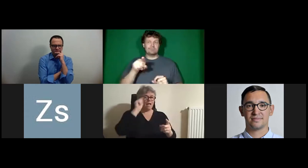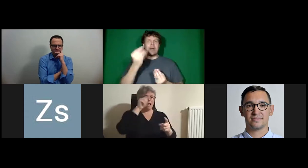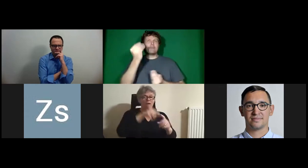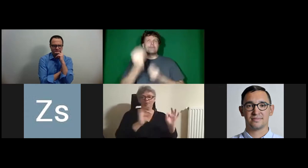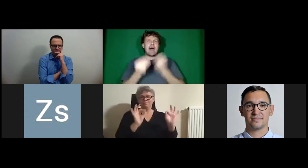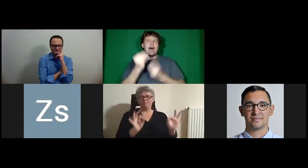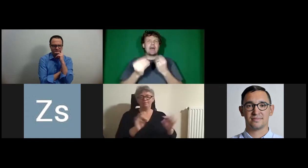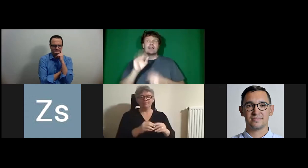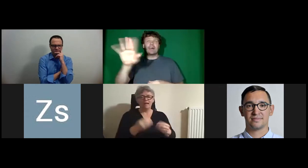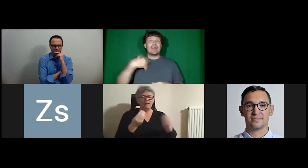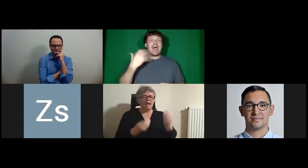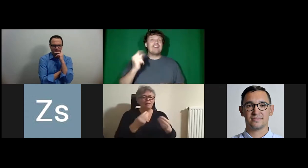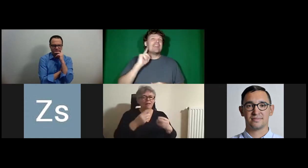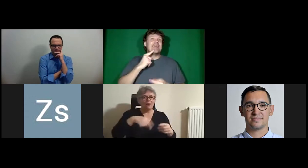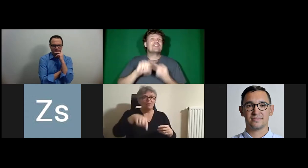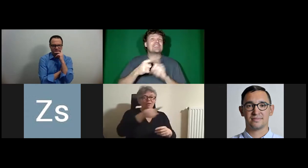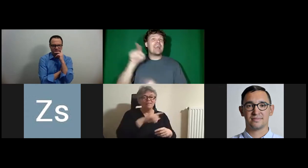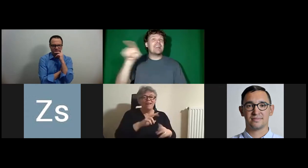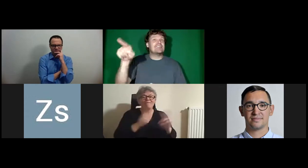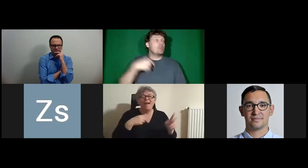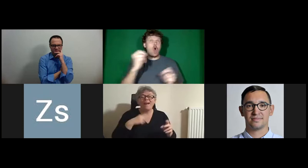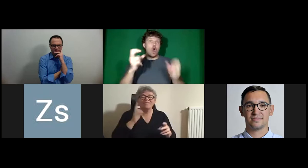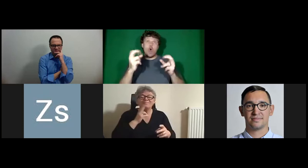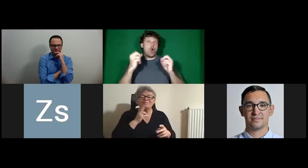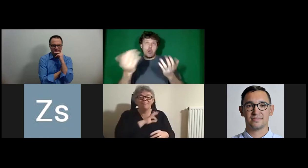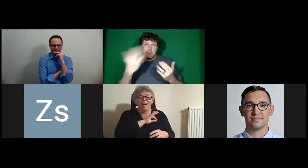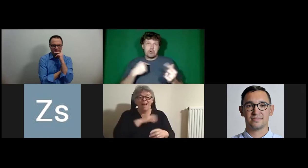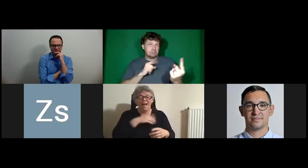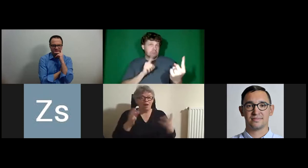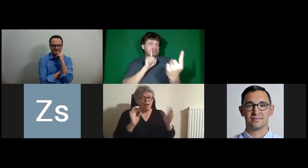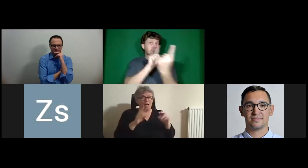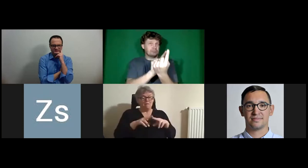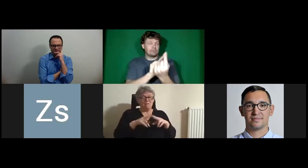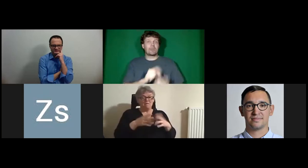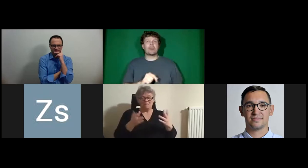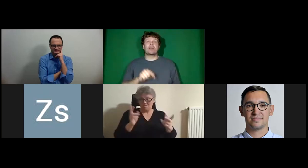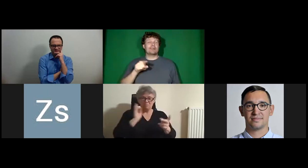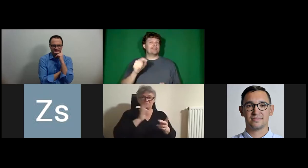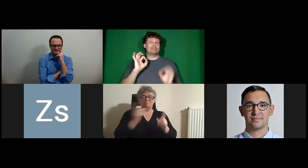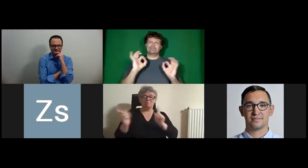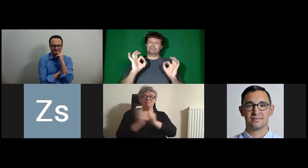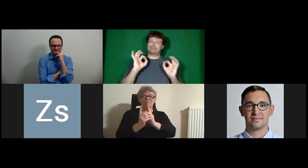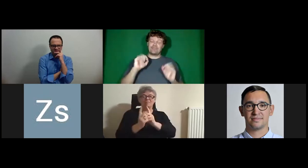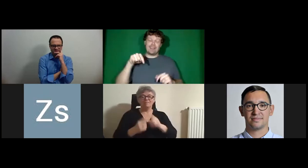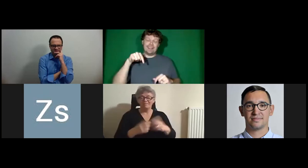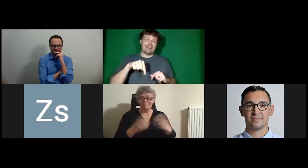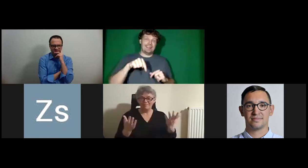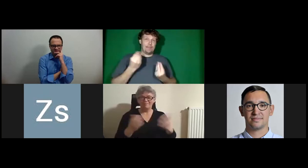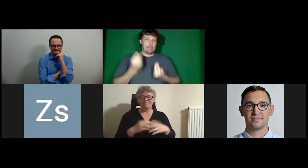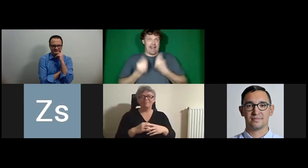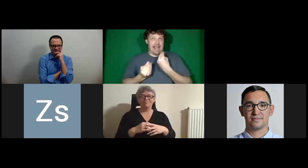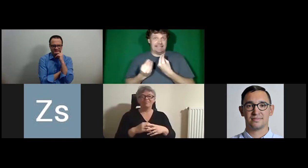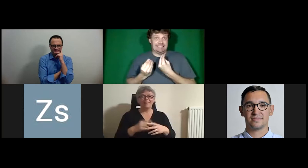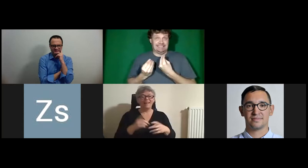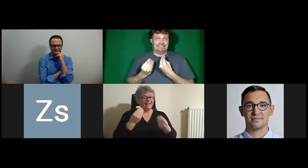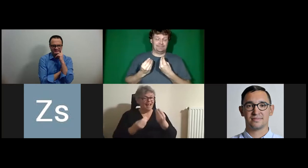I came to Romania and there were some players that said, I have some deaf friends. I have some deaf friends, come and meet them. This